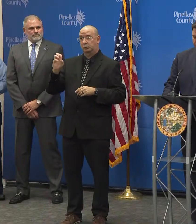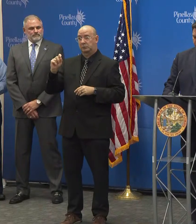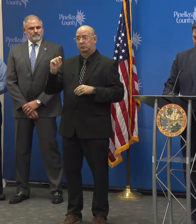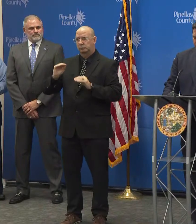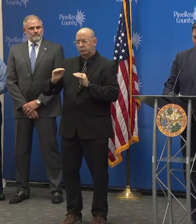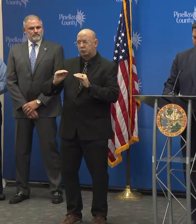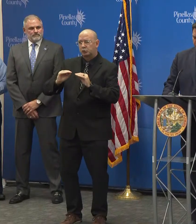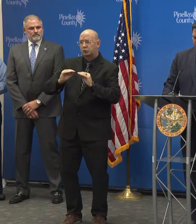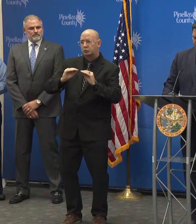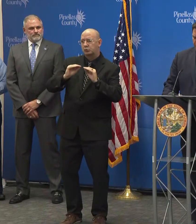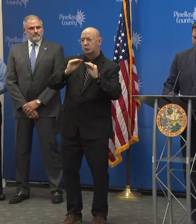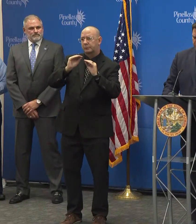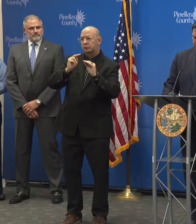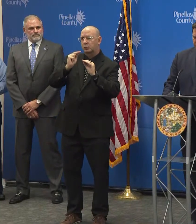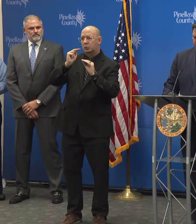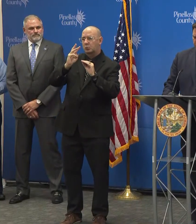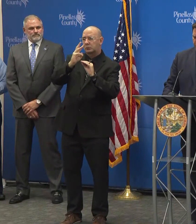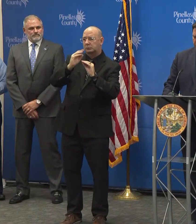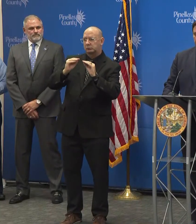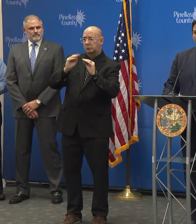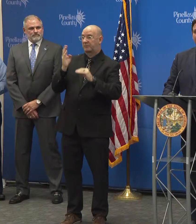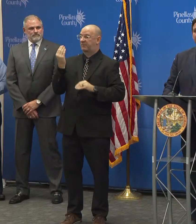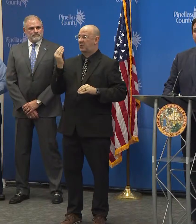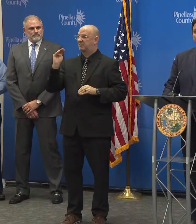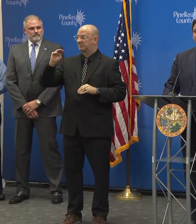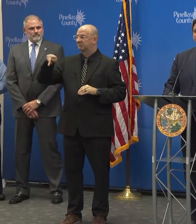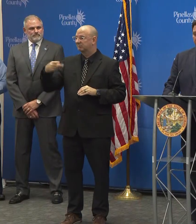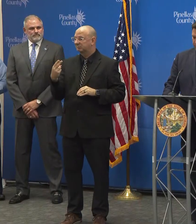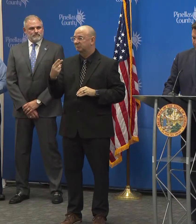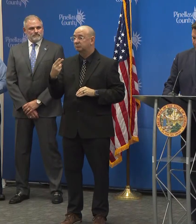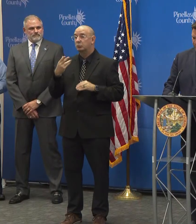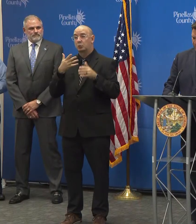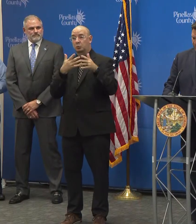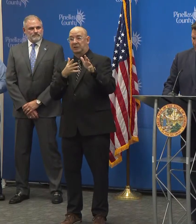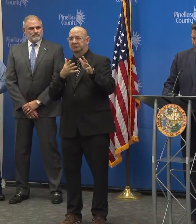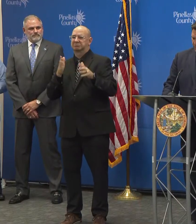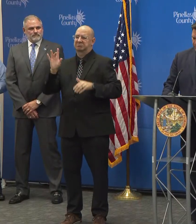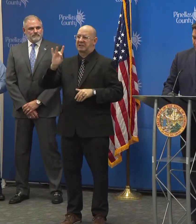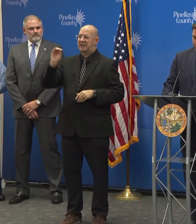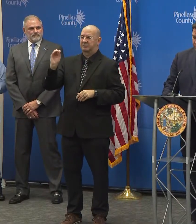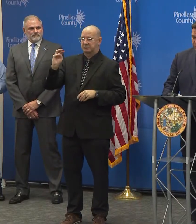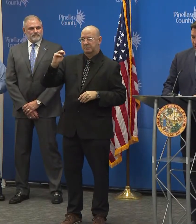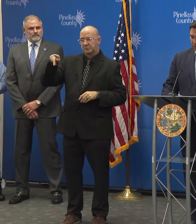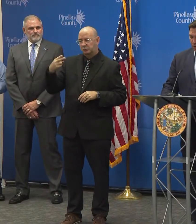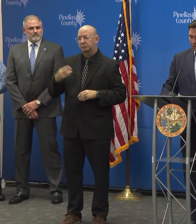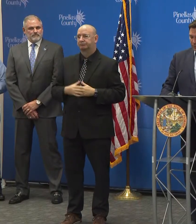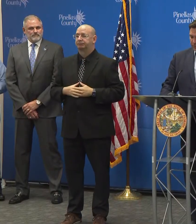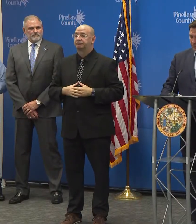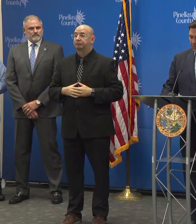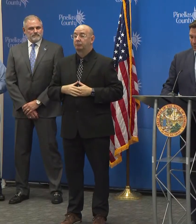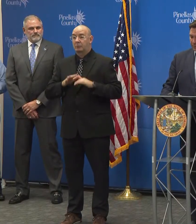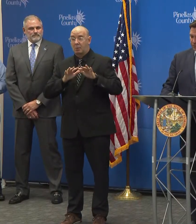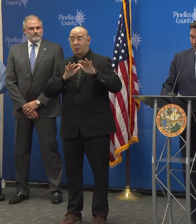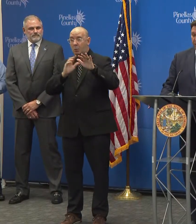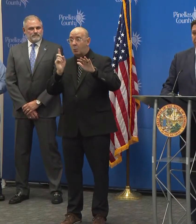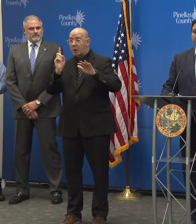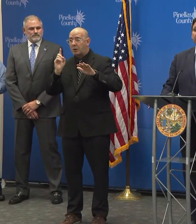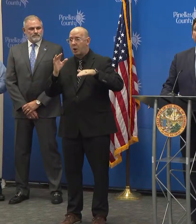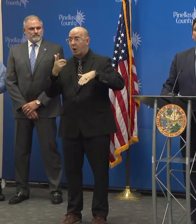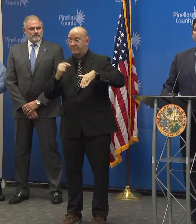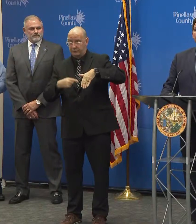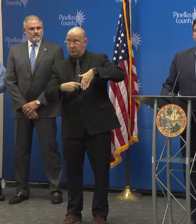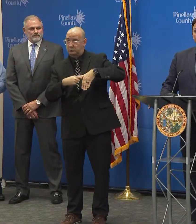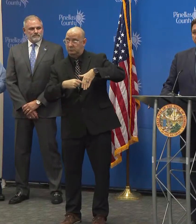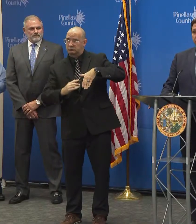15 miles per hour. Maximum sustained winds are in excess of 80 miles per hour. And as it moves into the Gulf, it's expected to